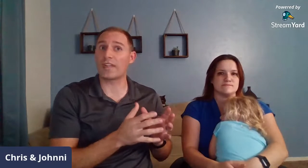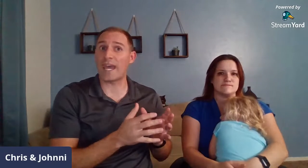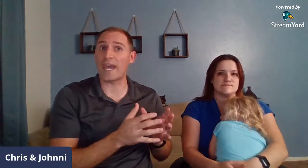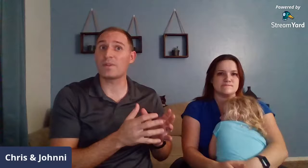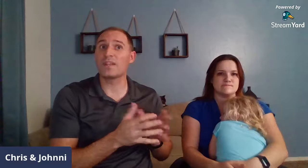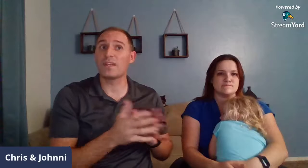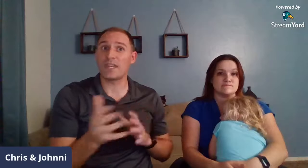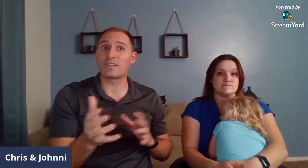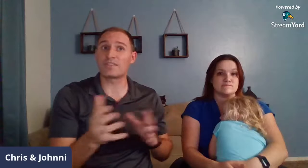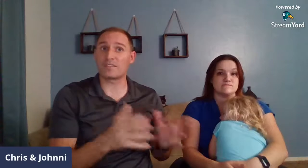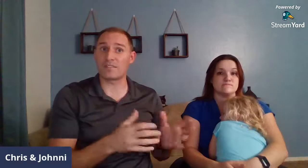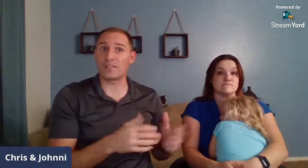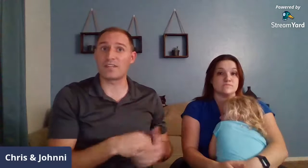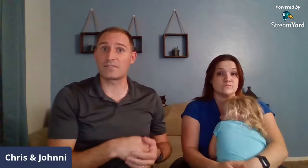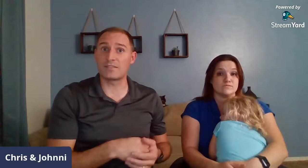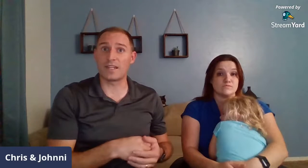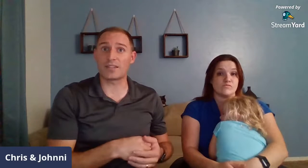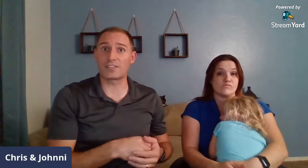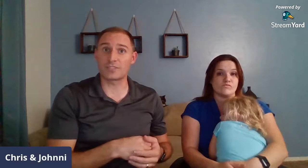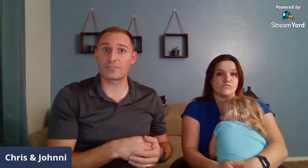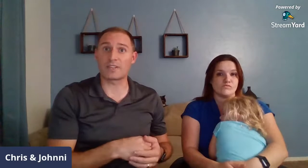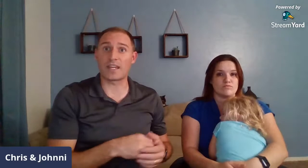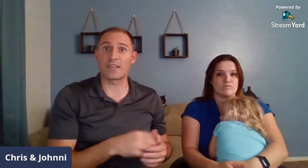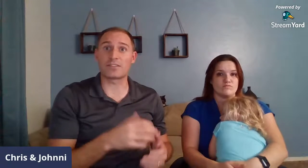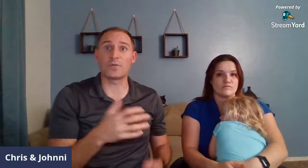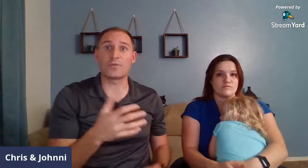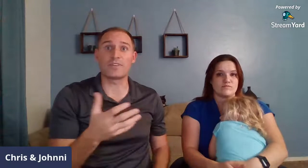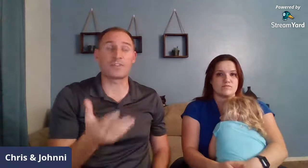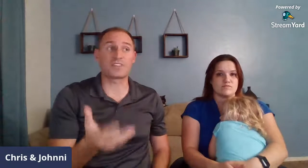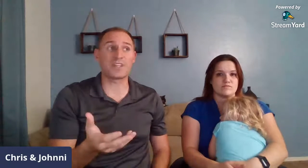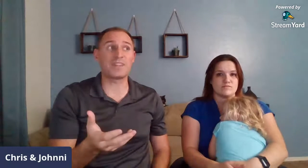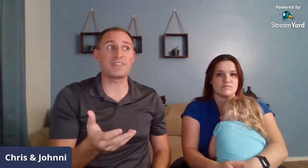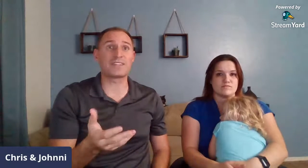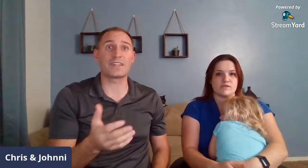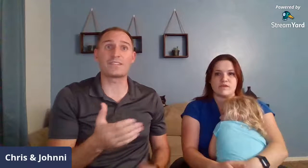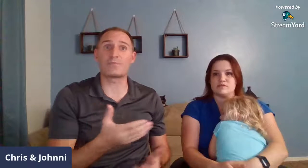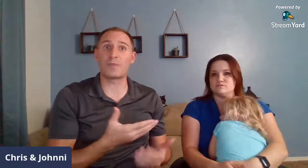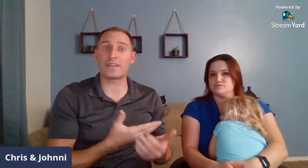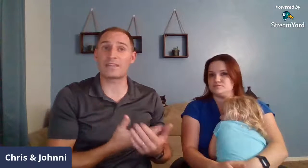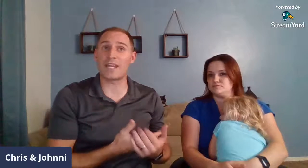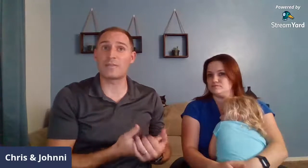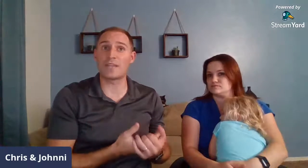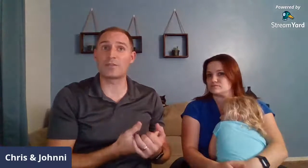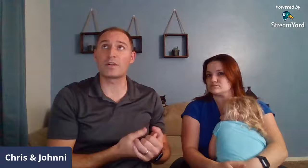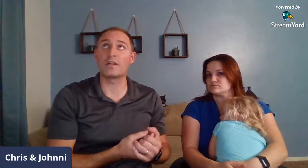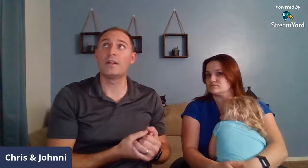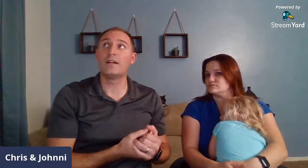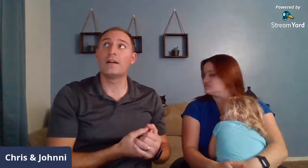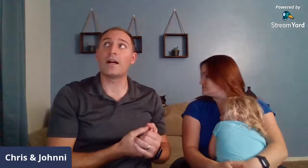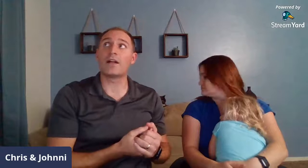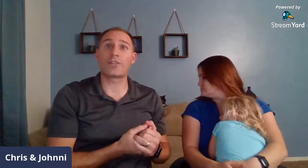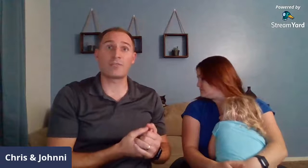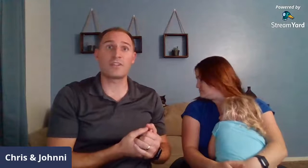gap in certain children. And so for some of these kids, by the time they were 3 years